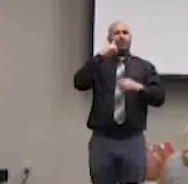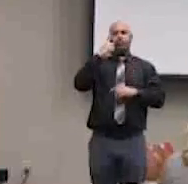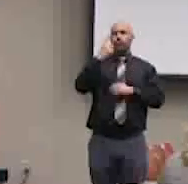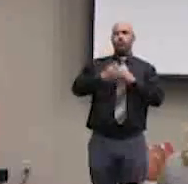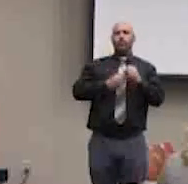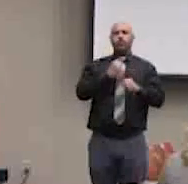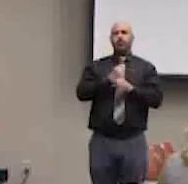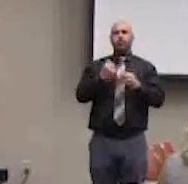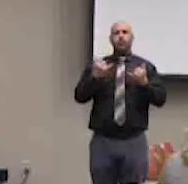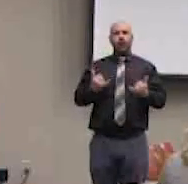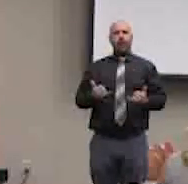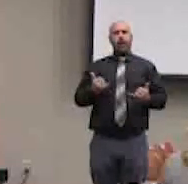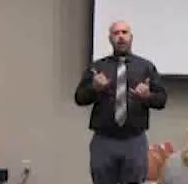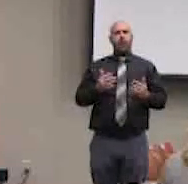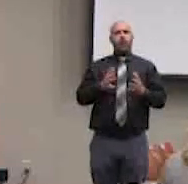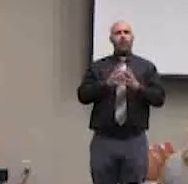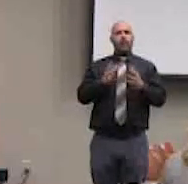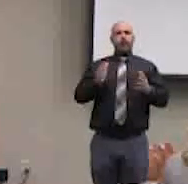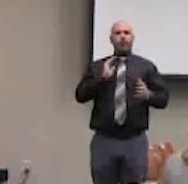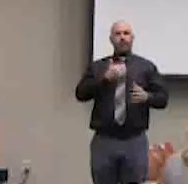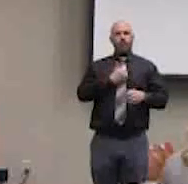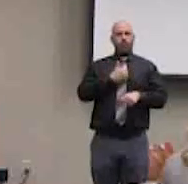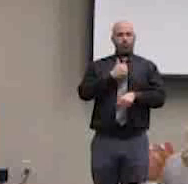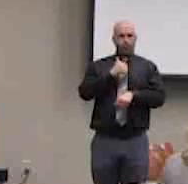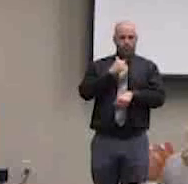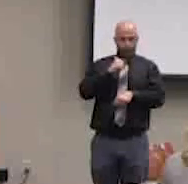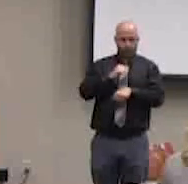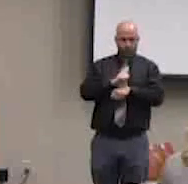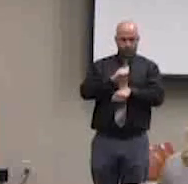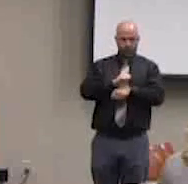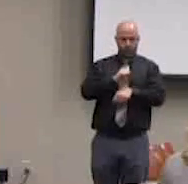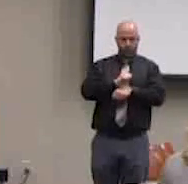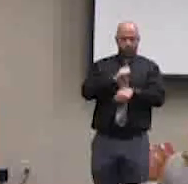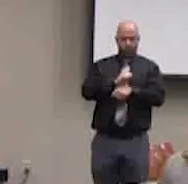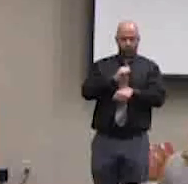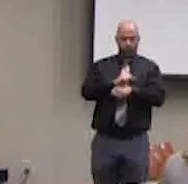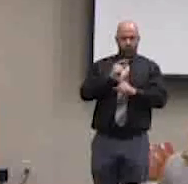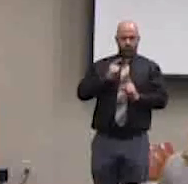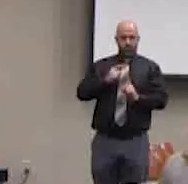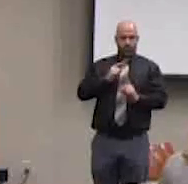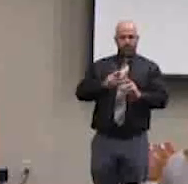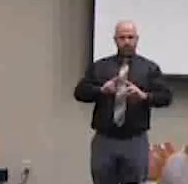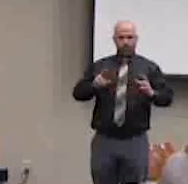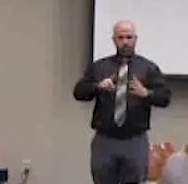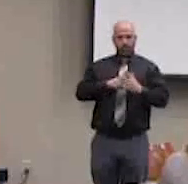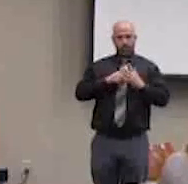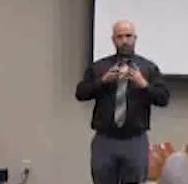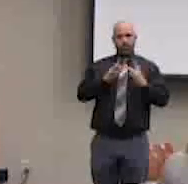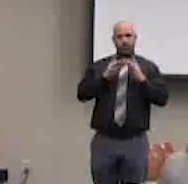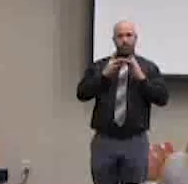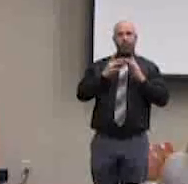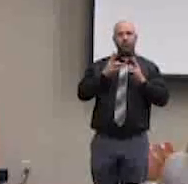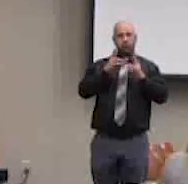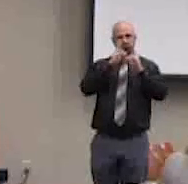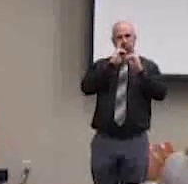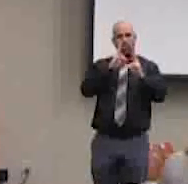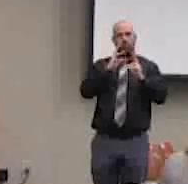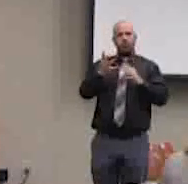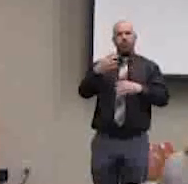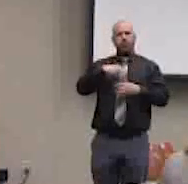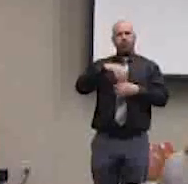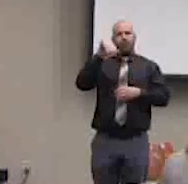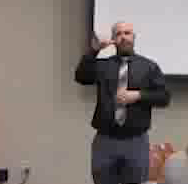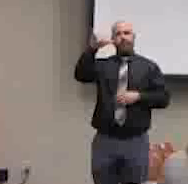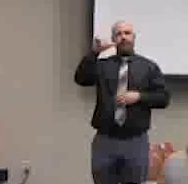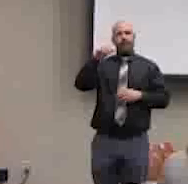Much of our work has been around the Ready Start networks, and we are honored to be part of that effort. As it's been mentioned